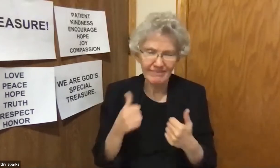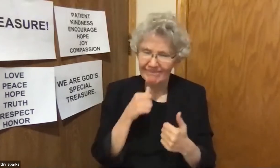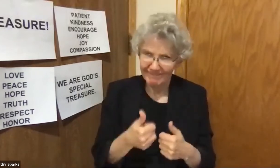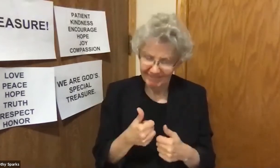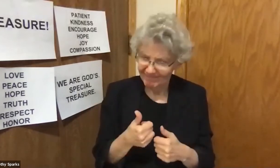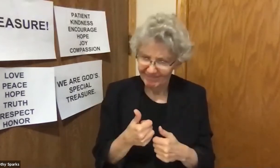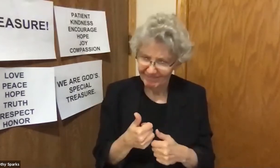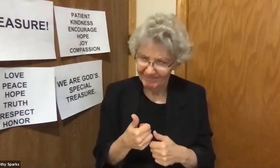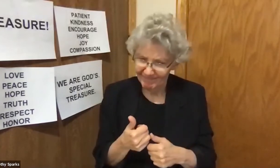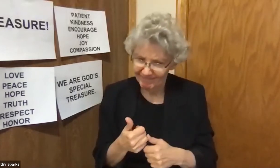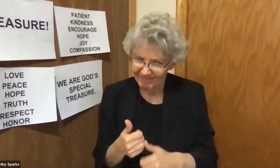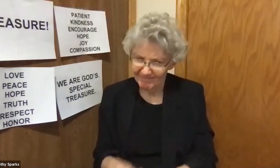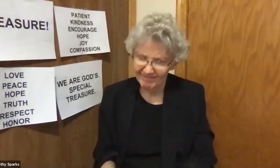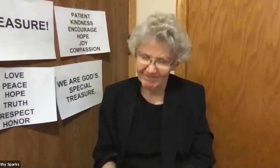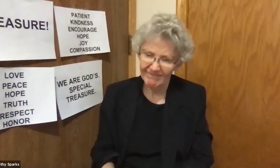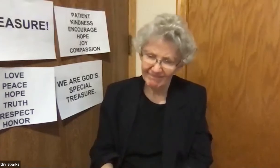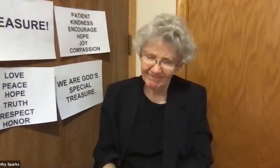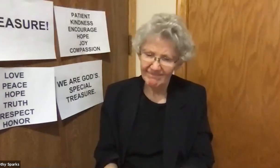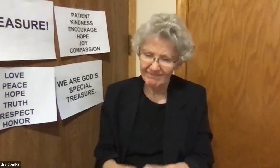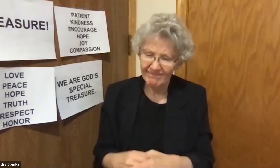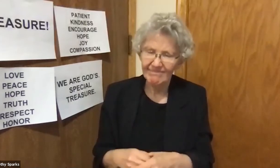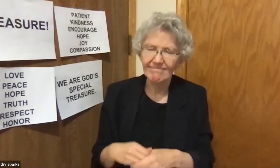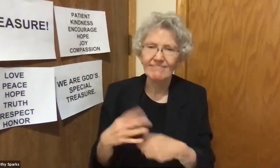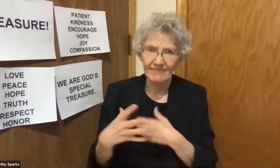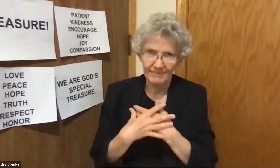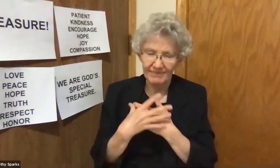and for those whose worth is debated.